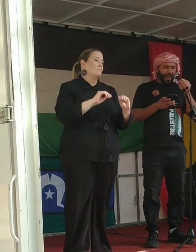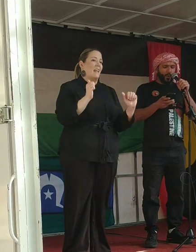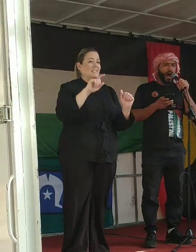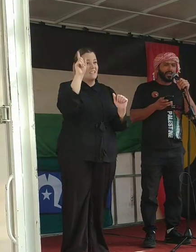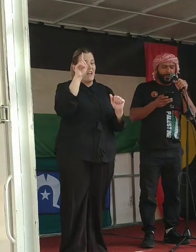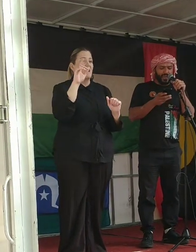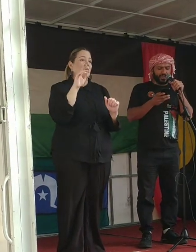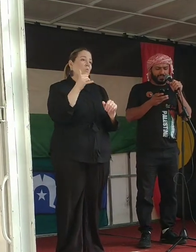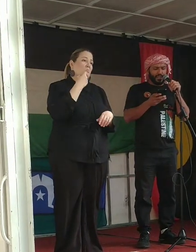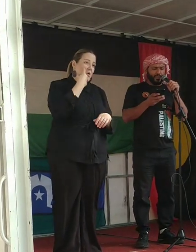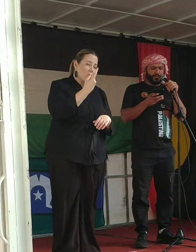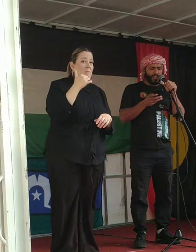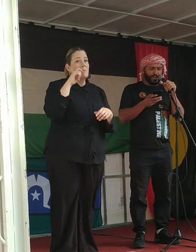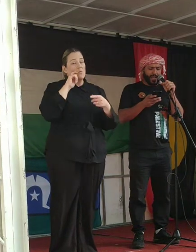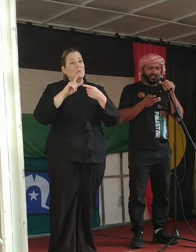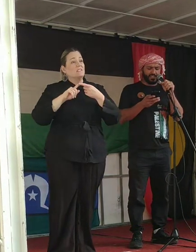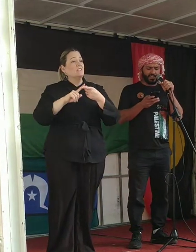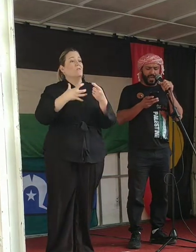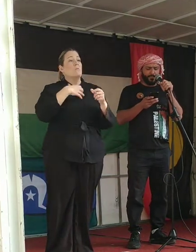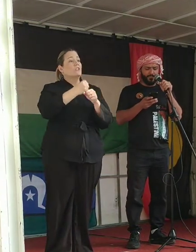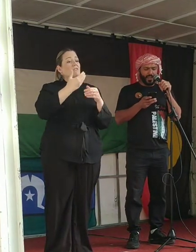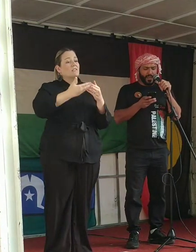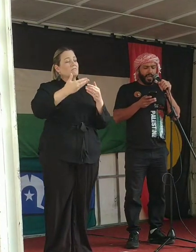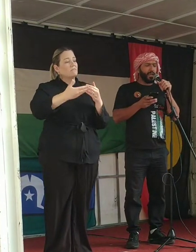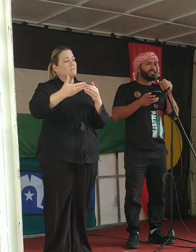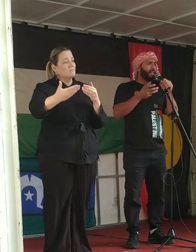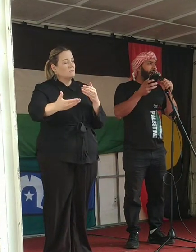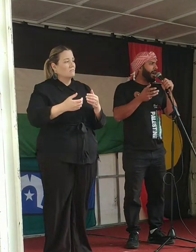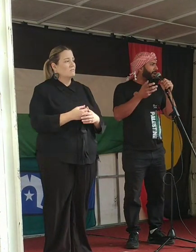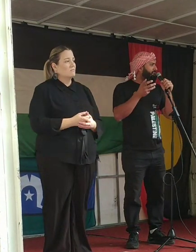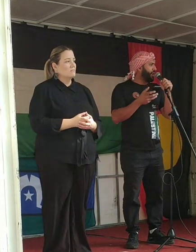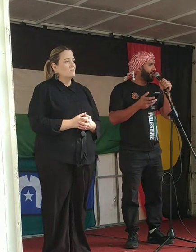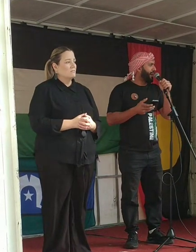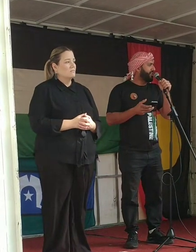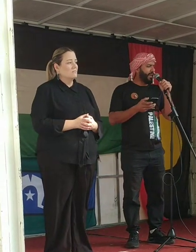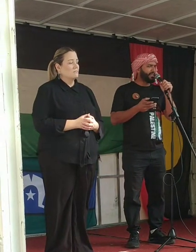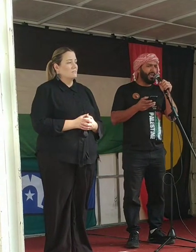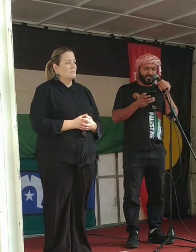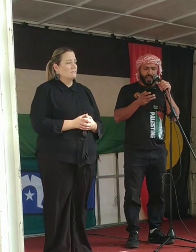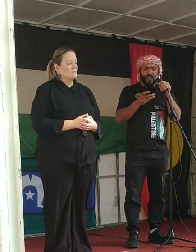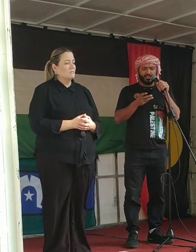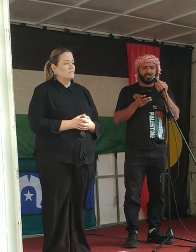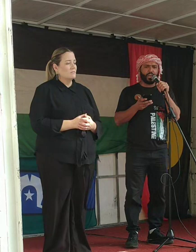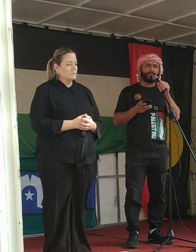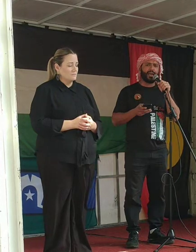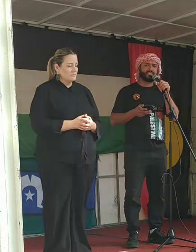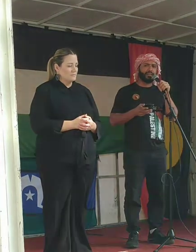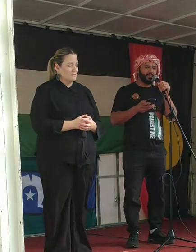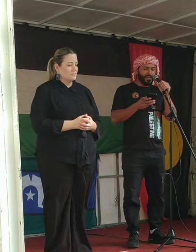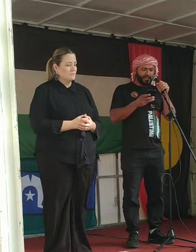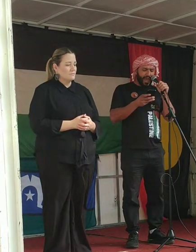tomorrow, and while it may continue for generations to come, it is that only generation, it is